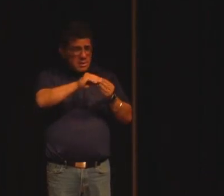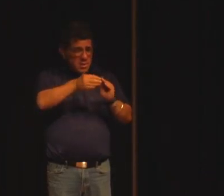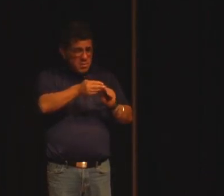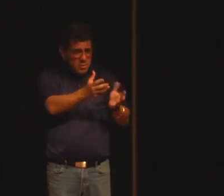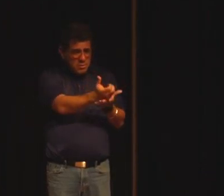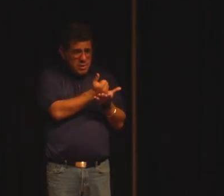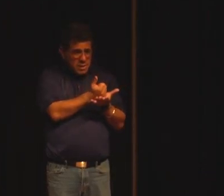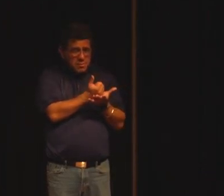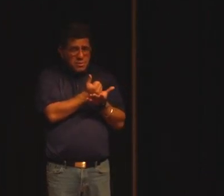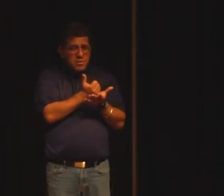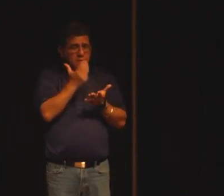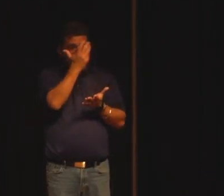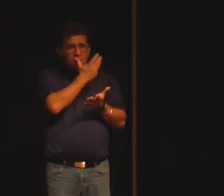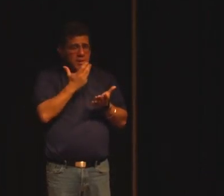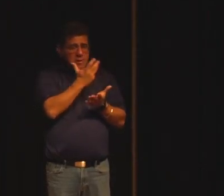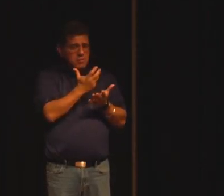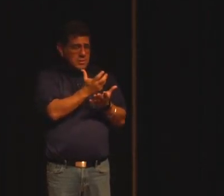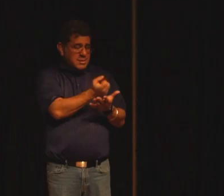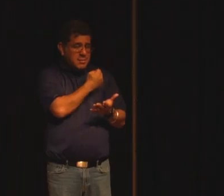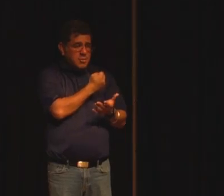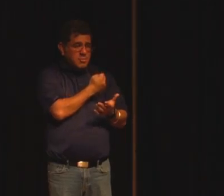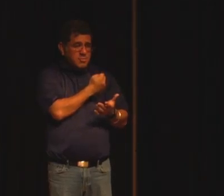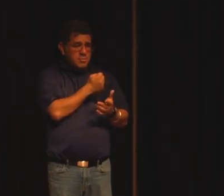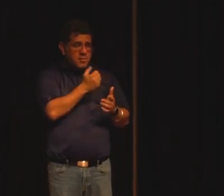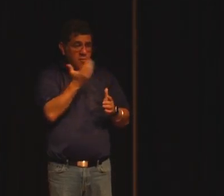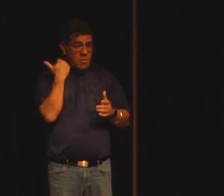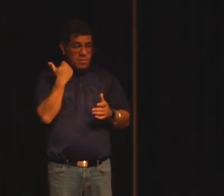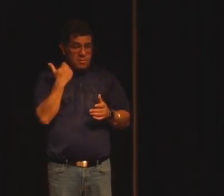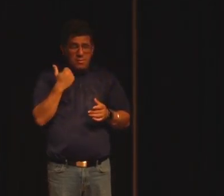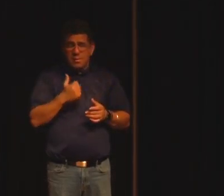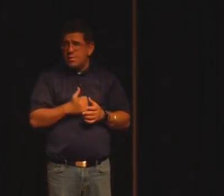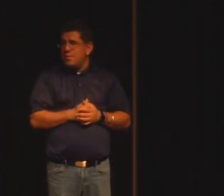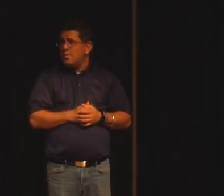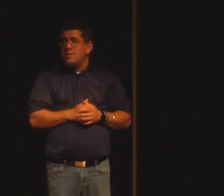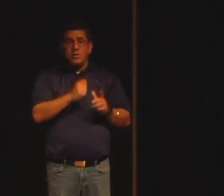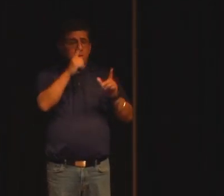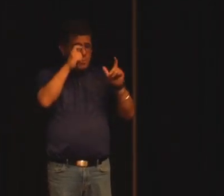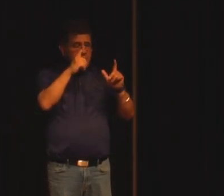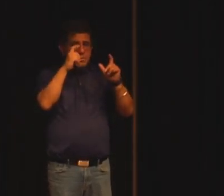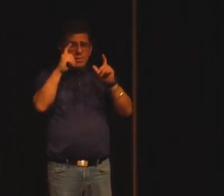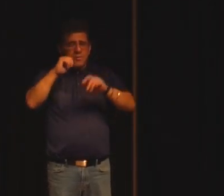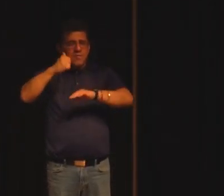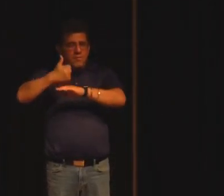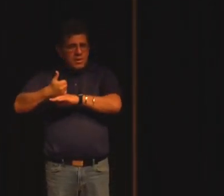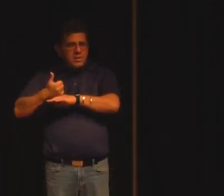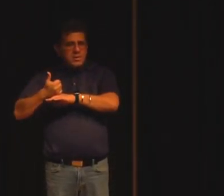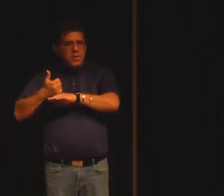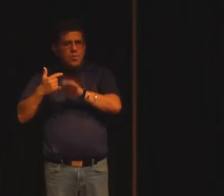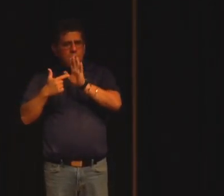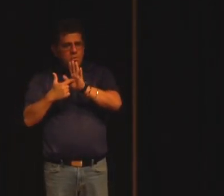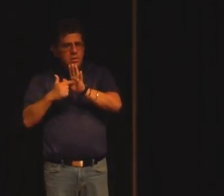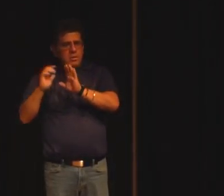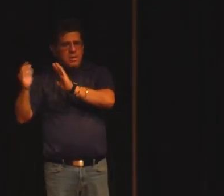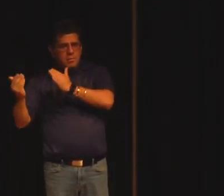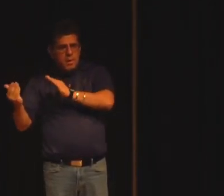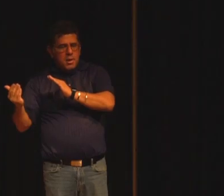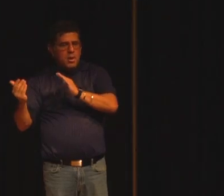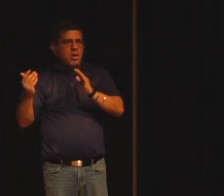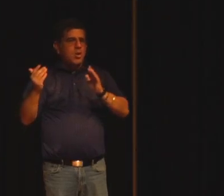captured from faces that were captured before. Right? So find, fix, represent, compare. And the